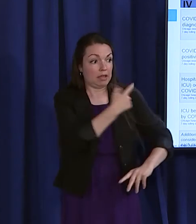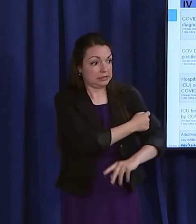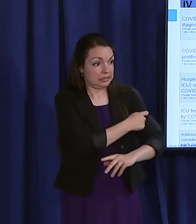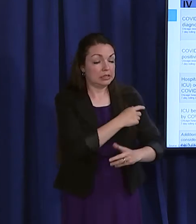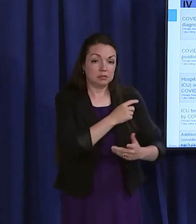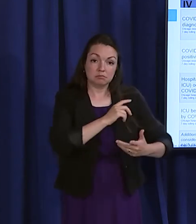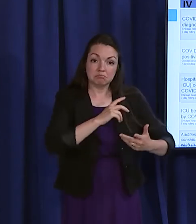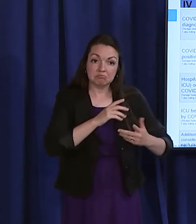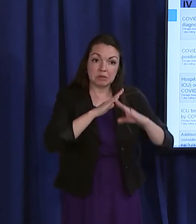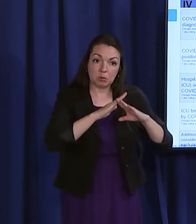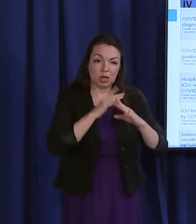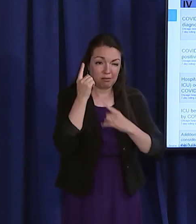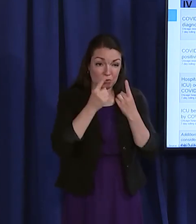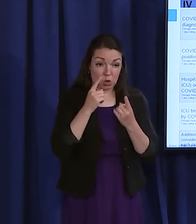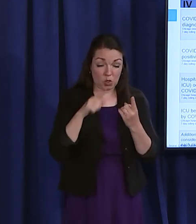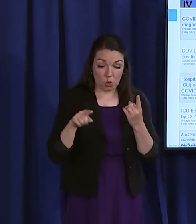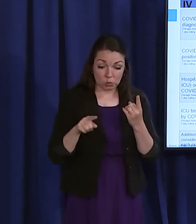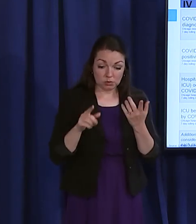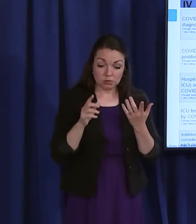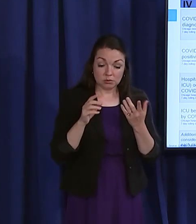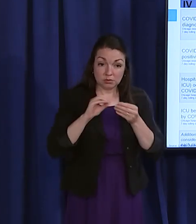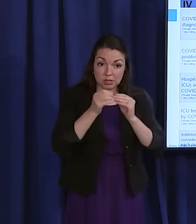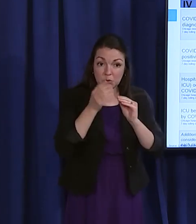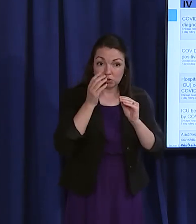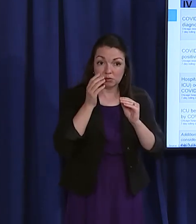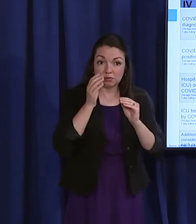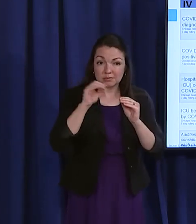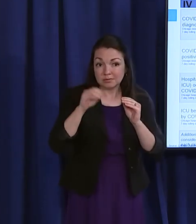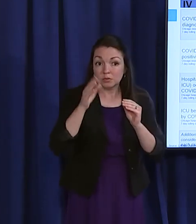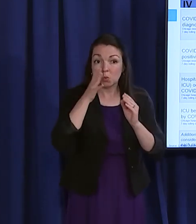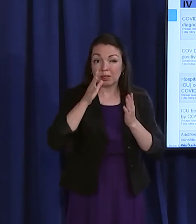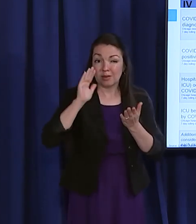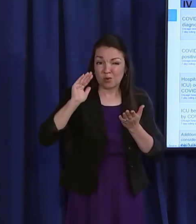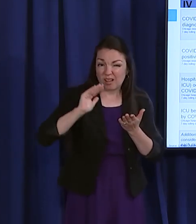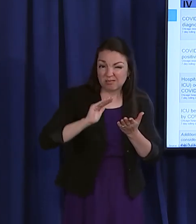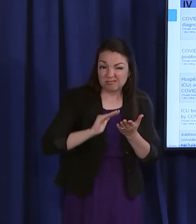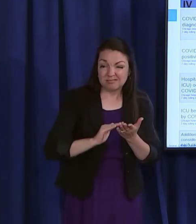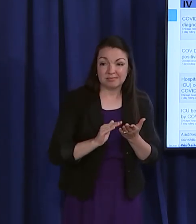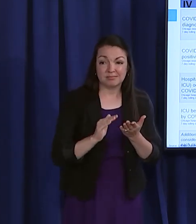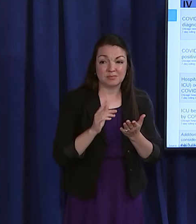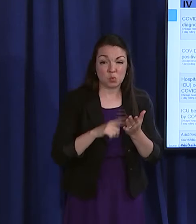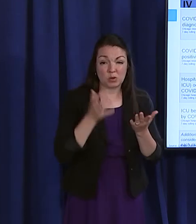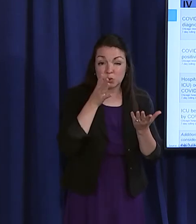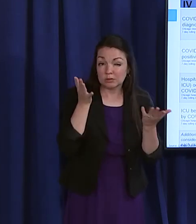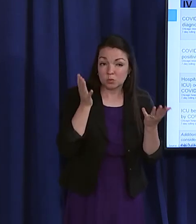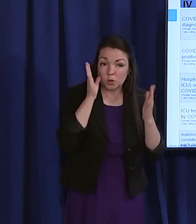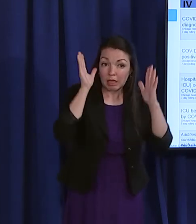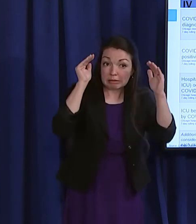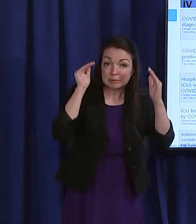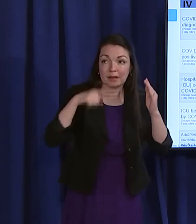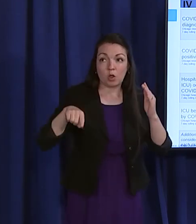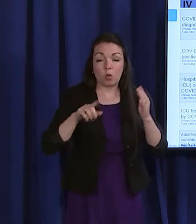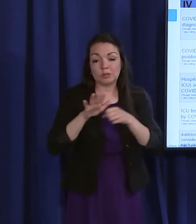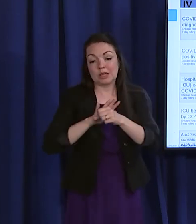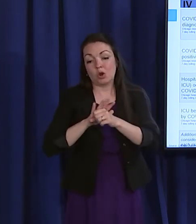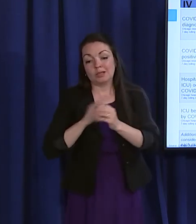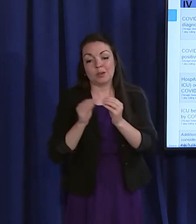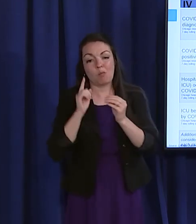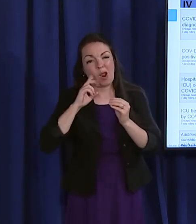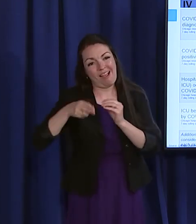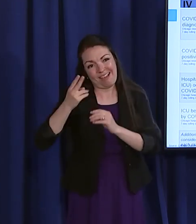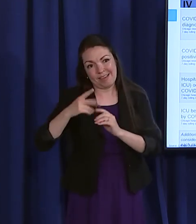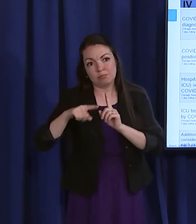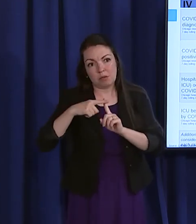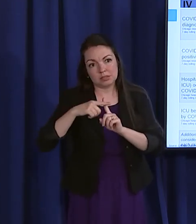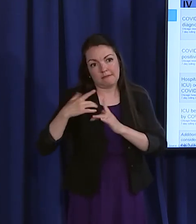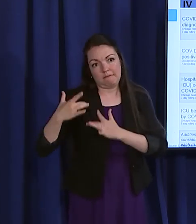vaccinated immunity, are we going to see these going down? Is there any kind of modeling for what we would expect in these higher positive zip